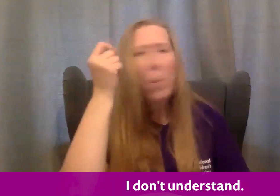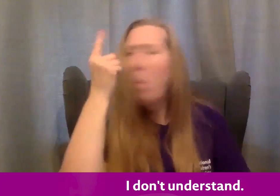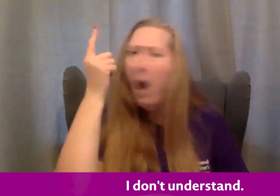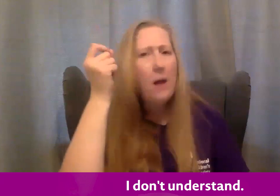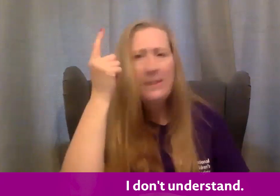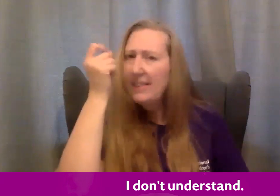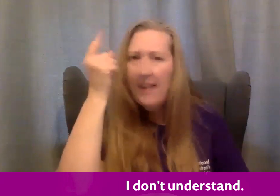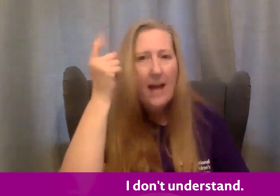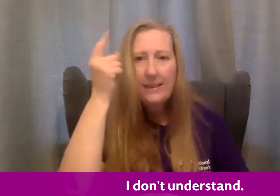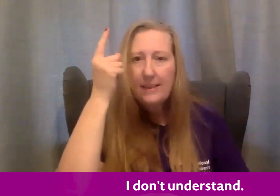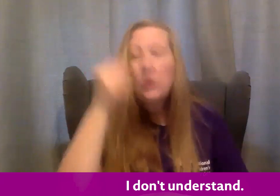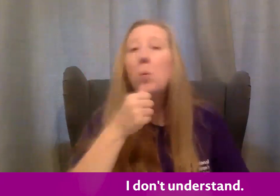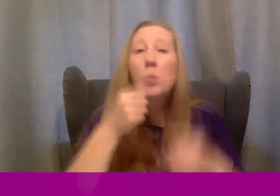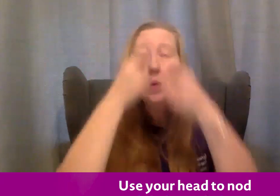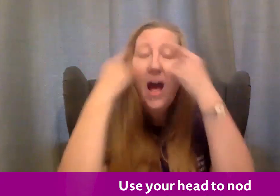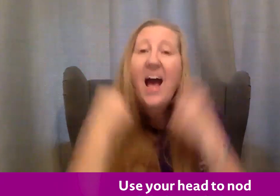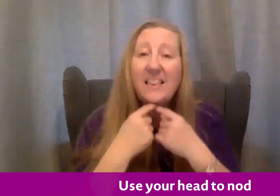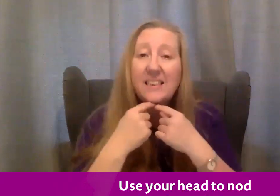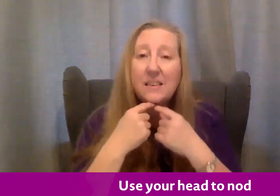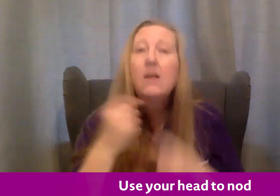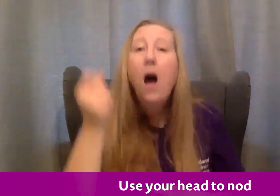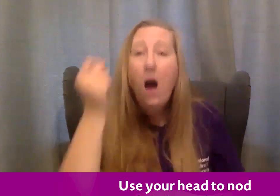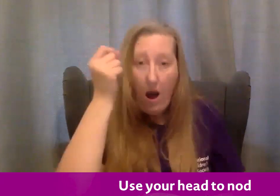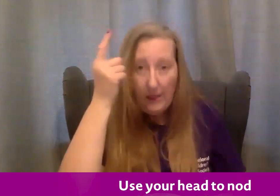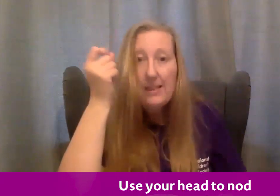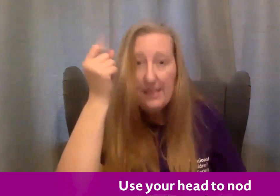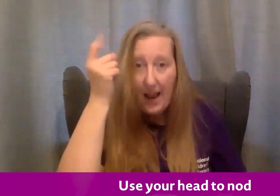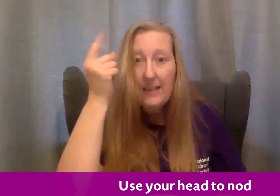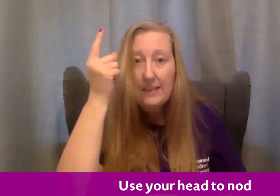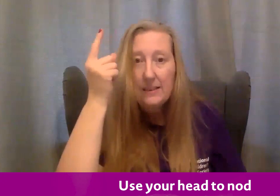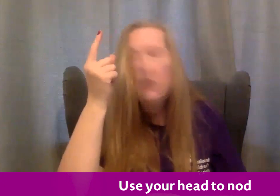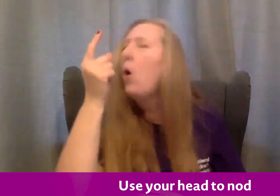I don't understand. Now use your head to nod and shake with these.